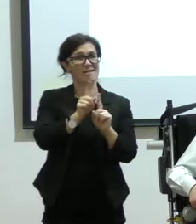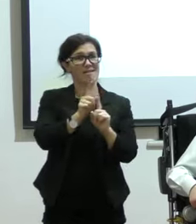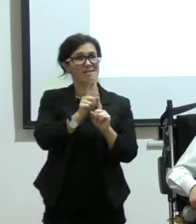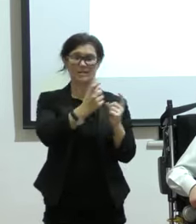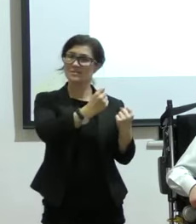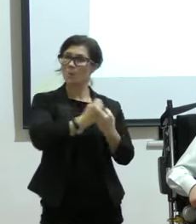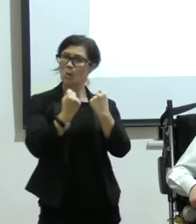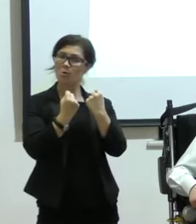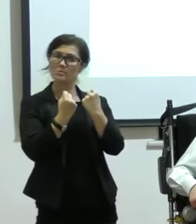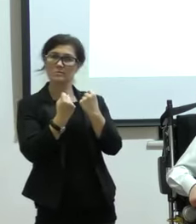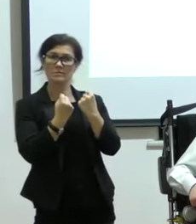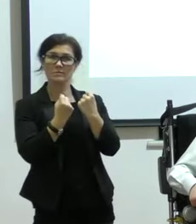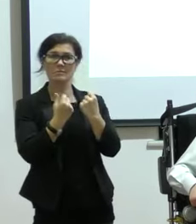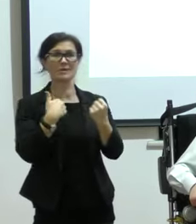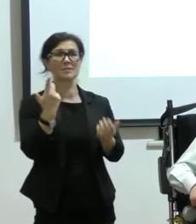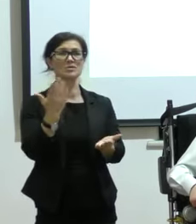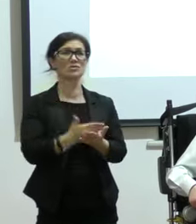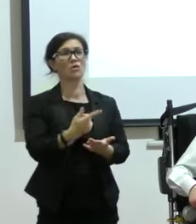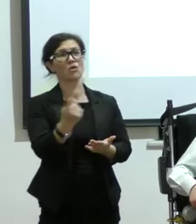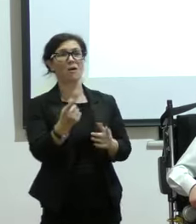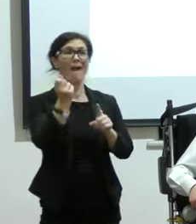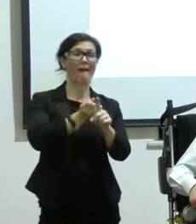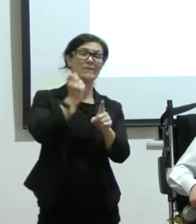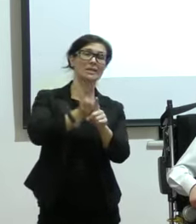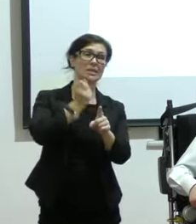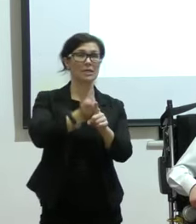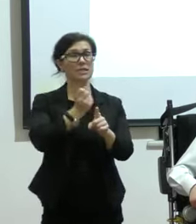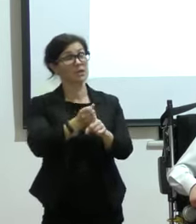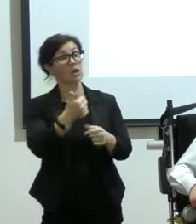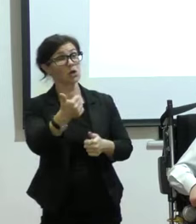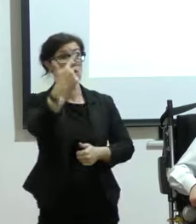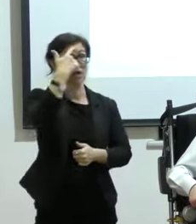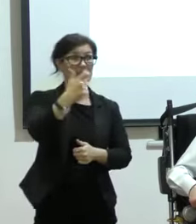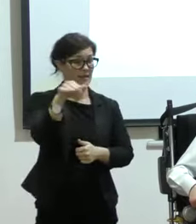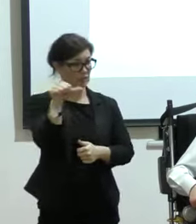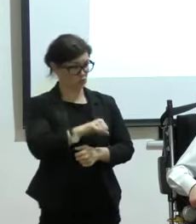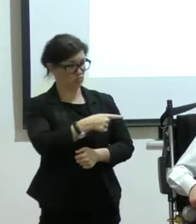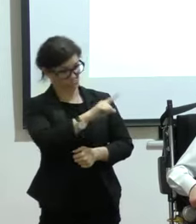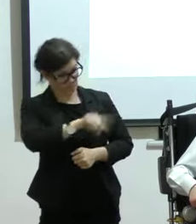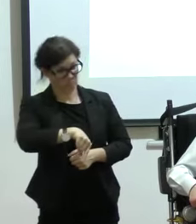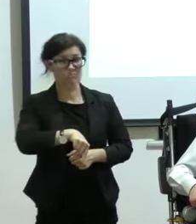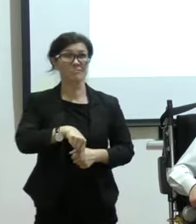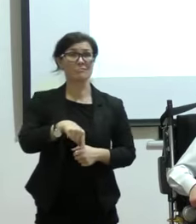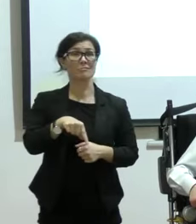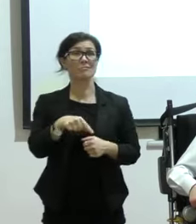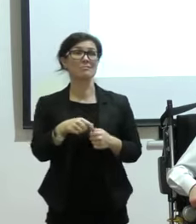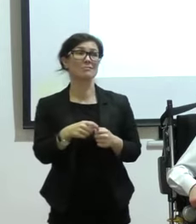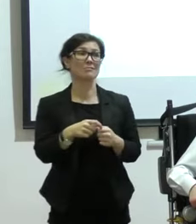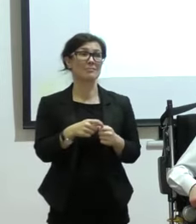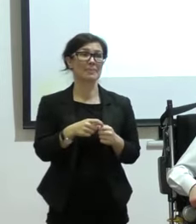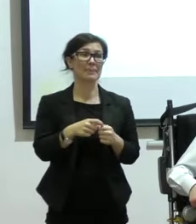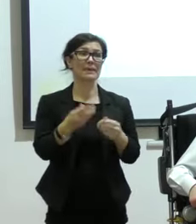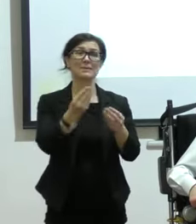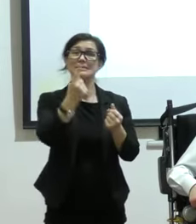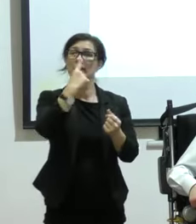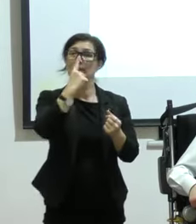support for you, And I'm sure you're all saying, why don't they get an advocate in? And that's a good idea. They should do that. But again, with chronic disempowerment, some people